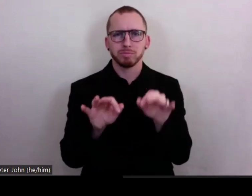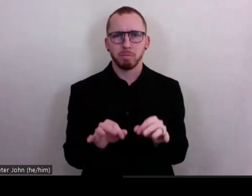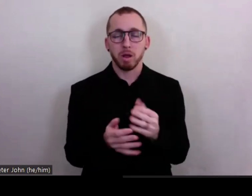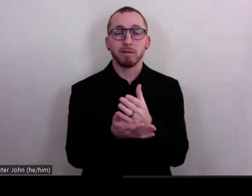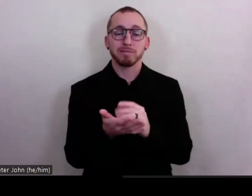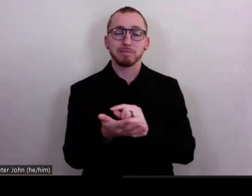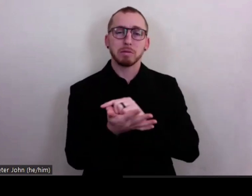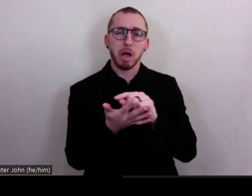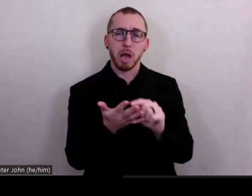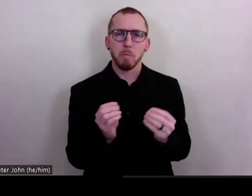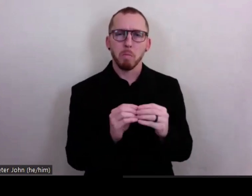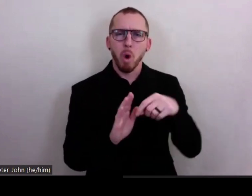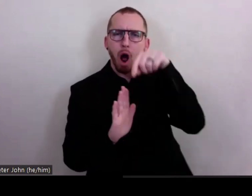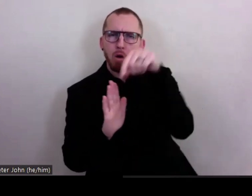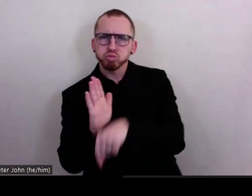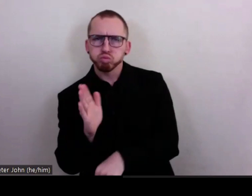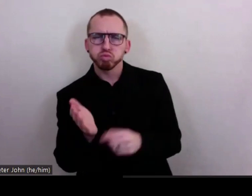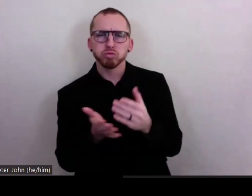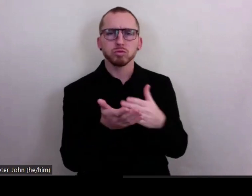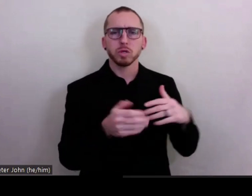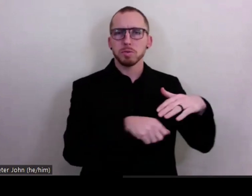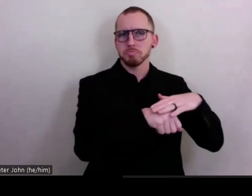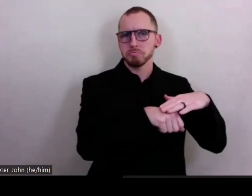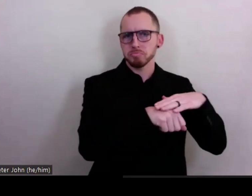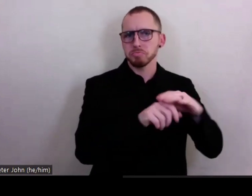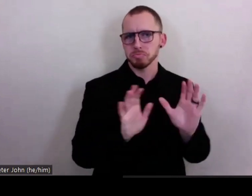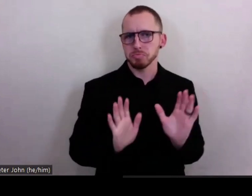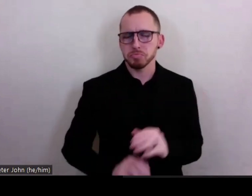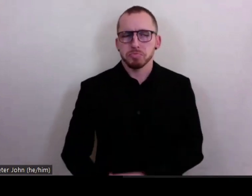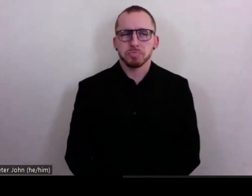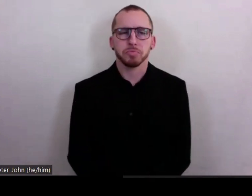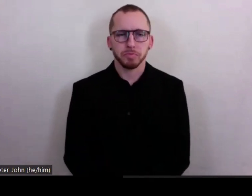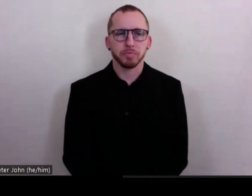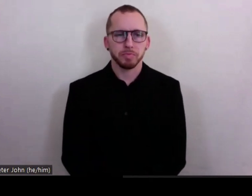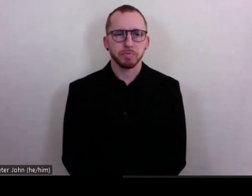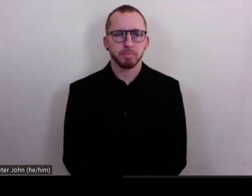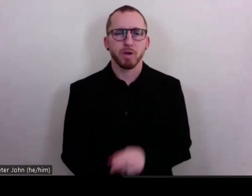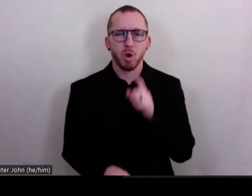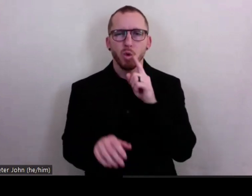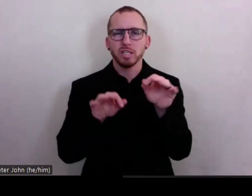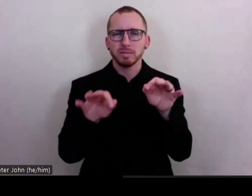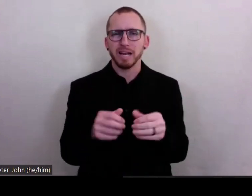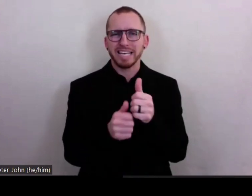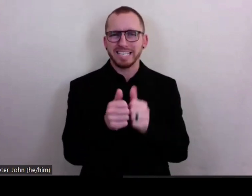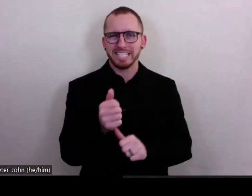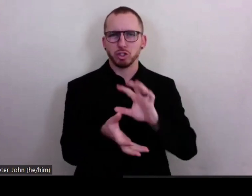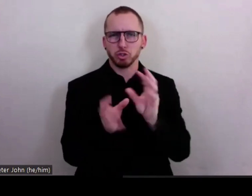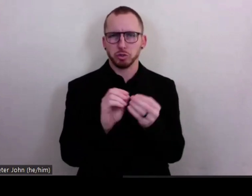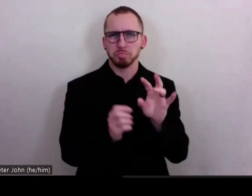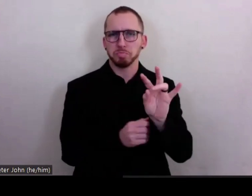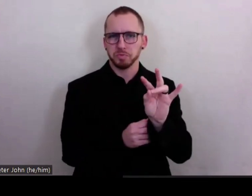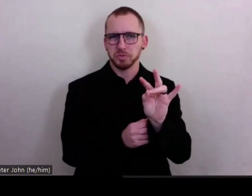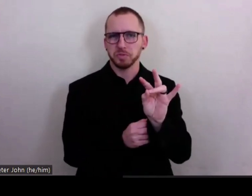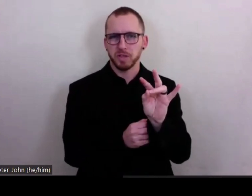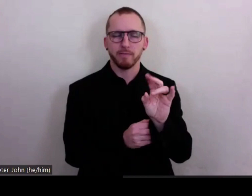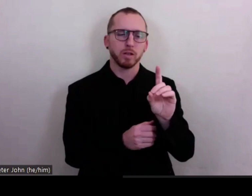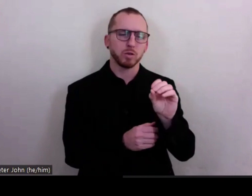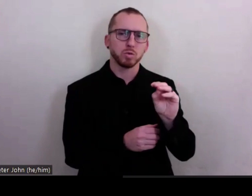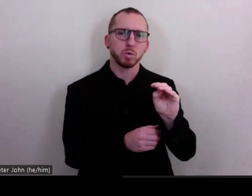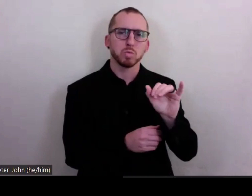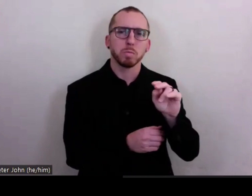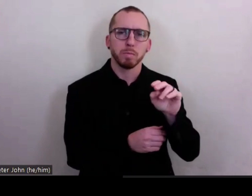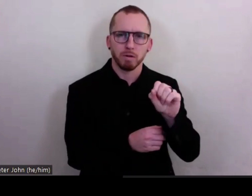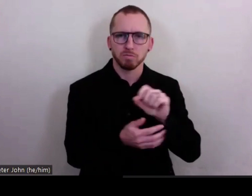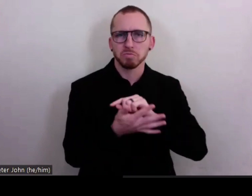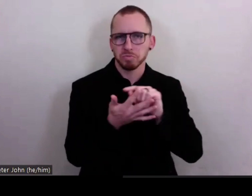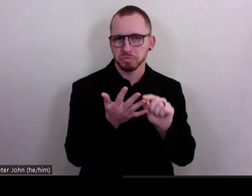a little bit more in depth about. Some of them we'll keep it a little bit separate, because we've heard for some of the trauma